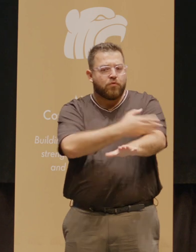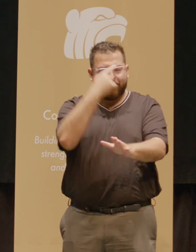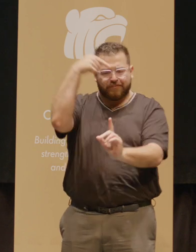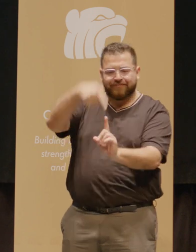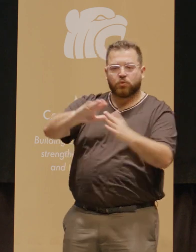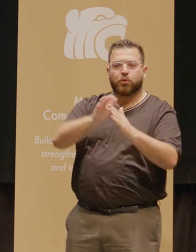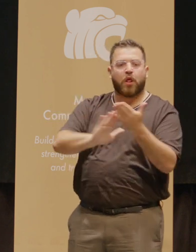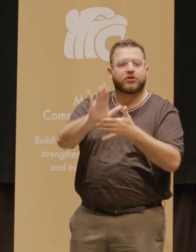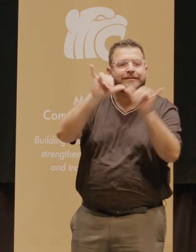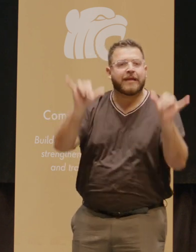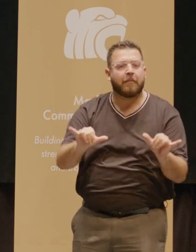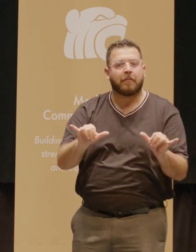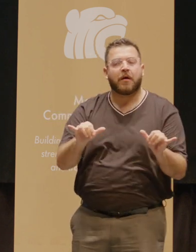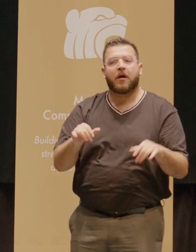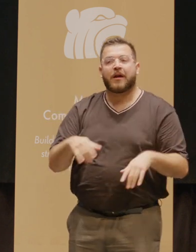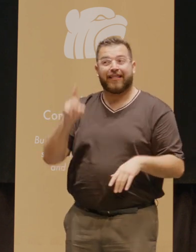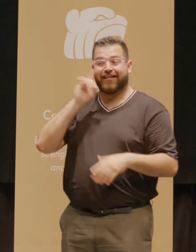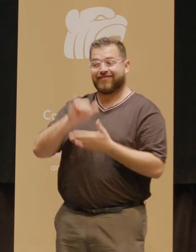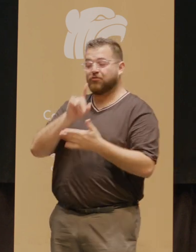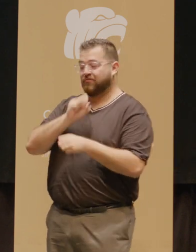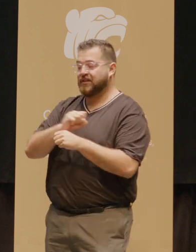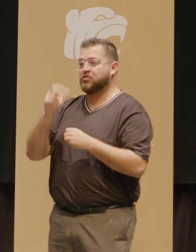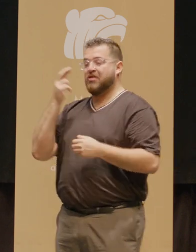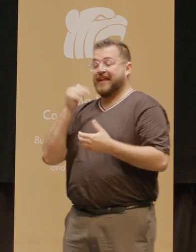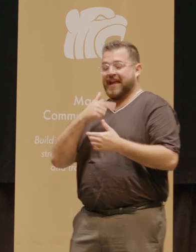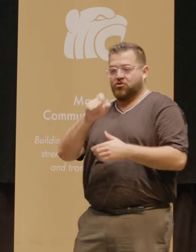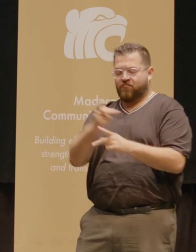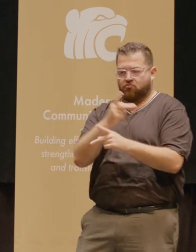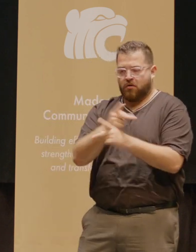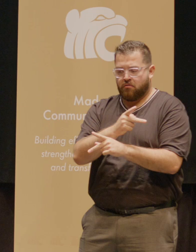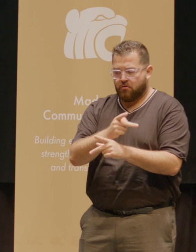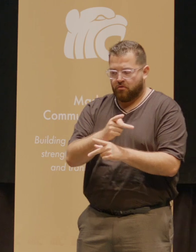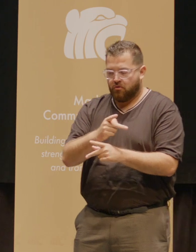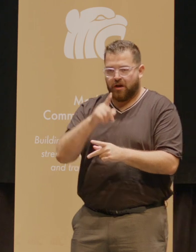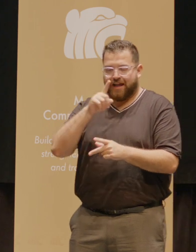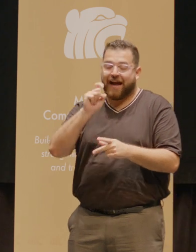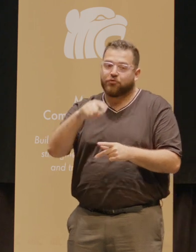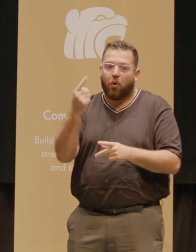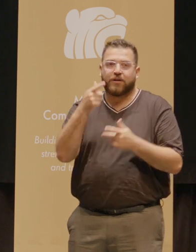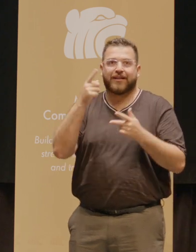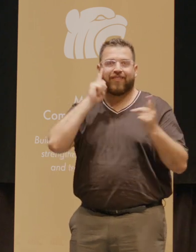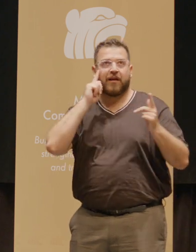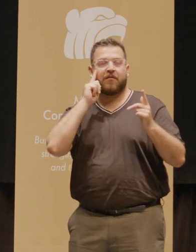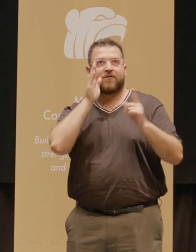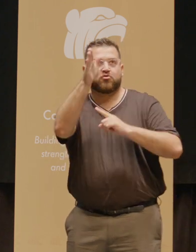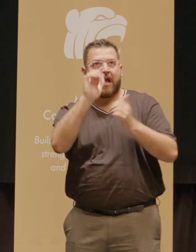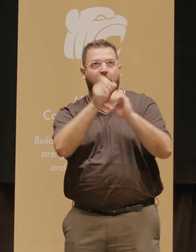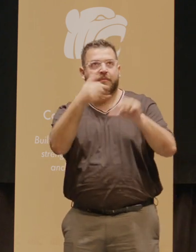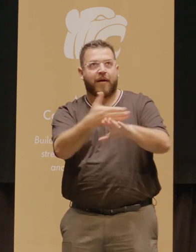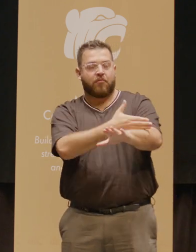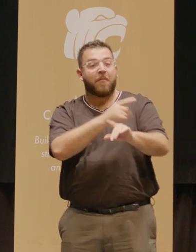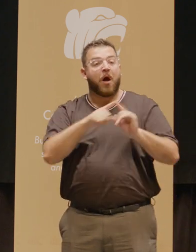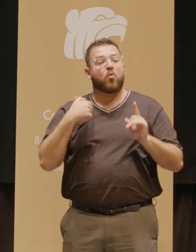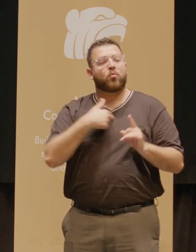And we did it. I think that's the other reality is like I figured it out generally. Could always do things better, of course. But we figured out a lot of